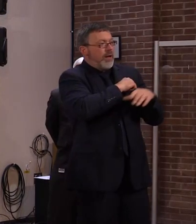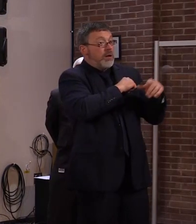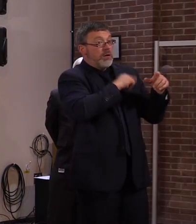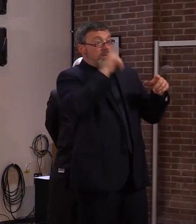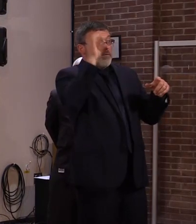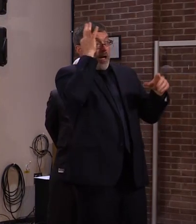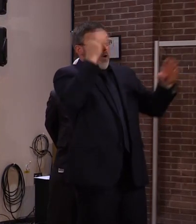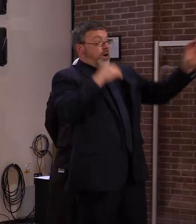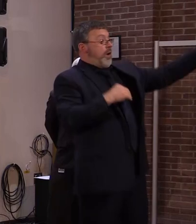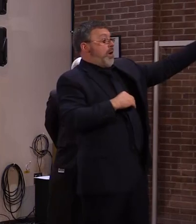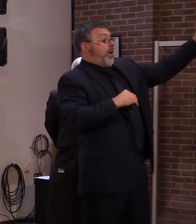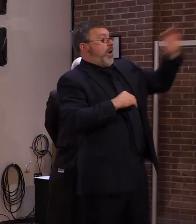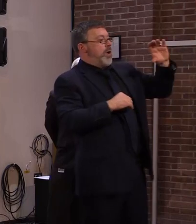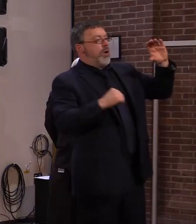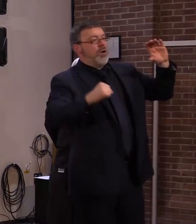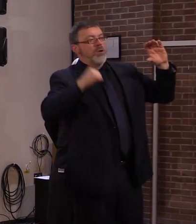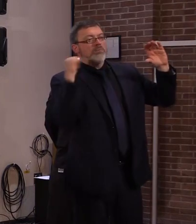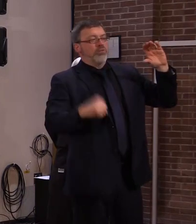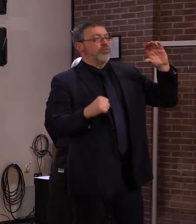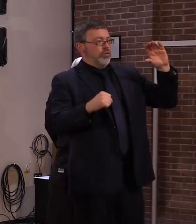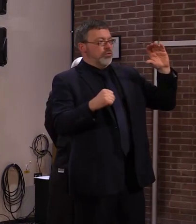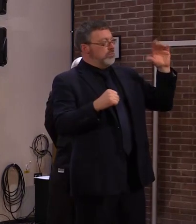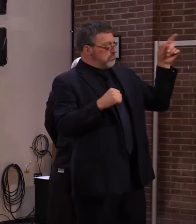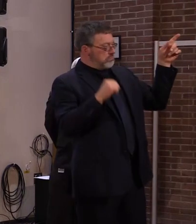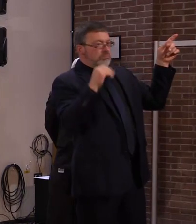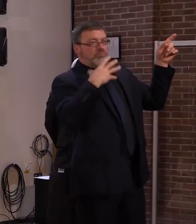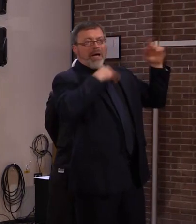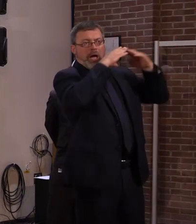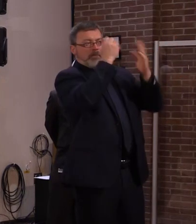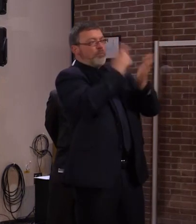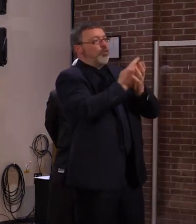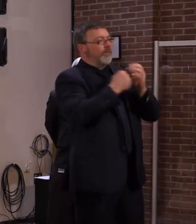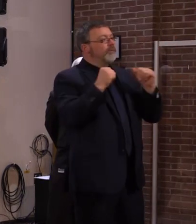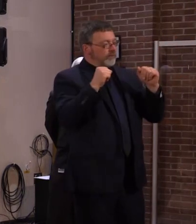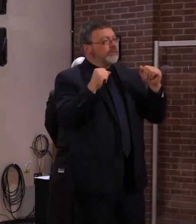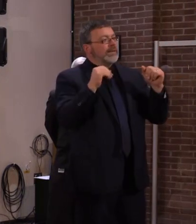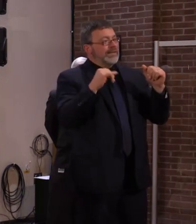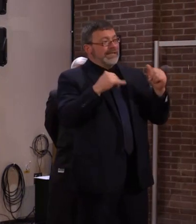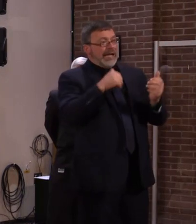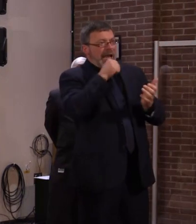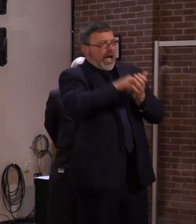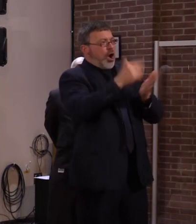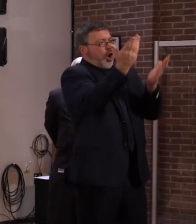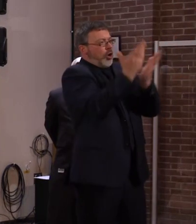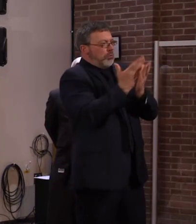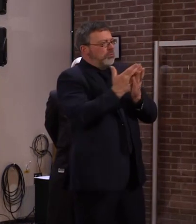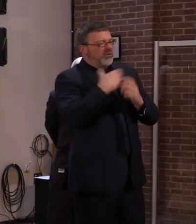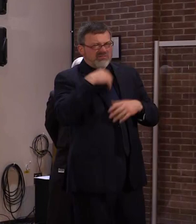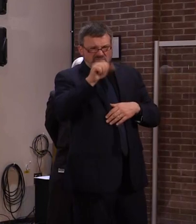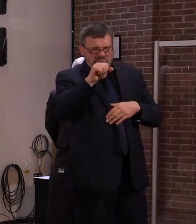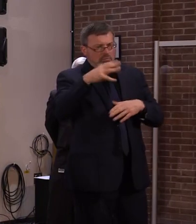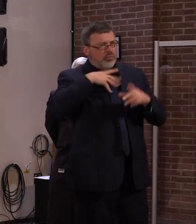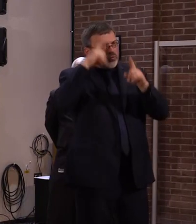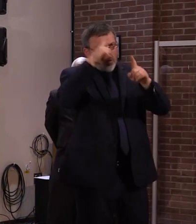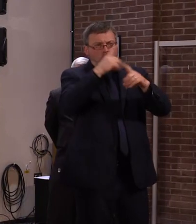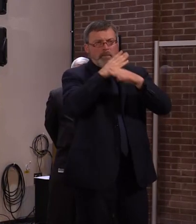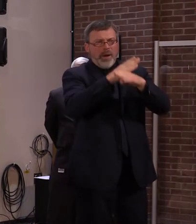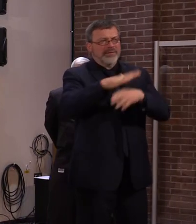will impact that as well. But it's just not the case. We are protecting those who need our help.